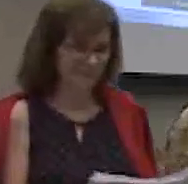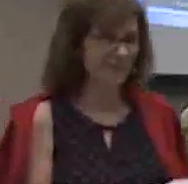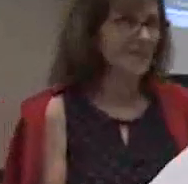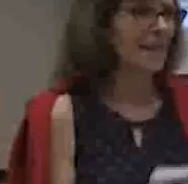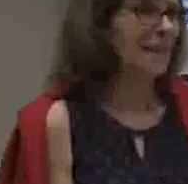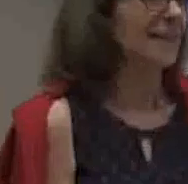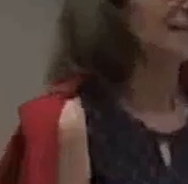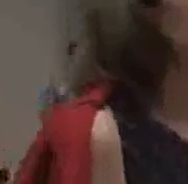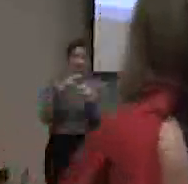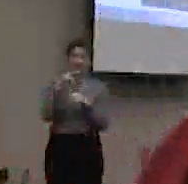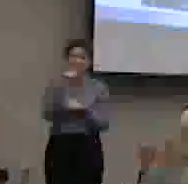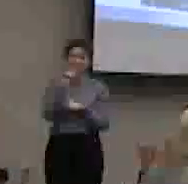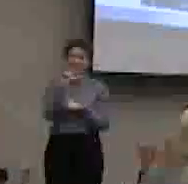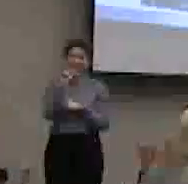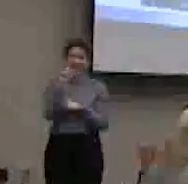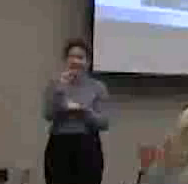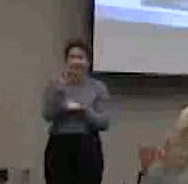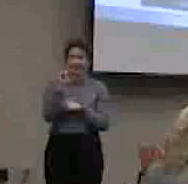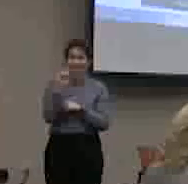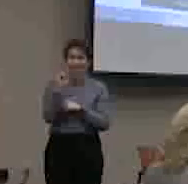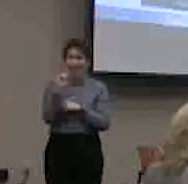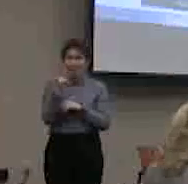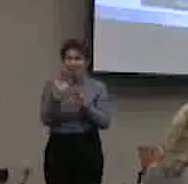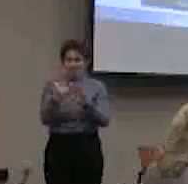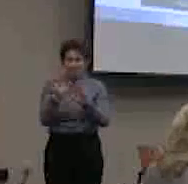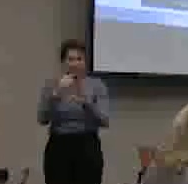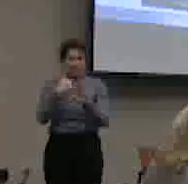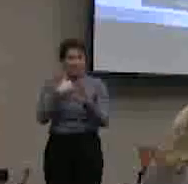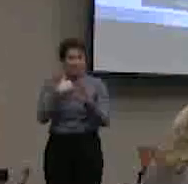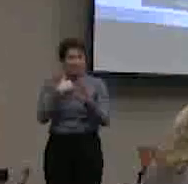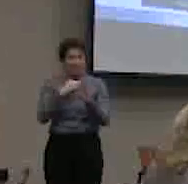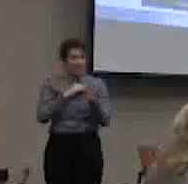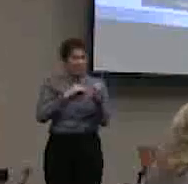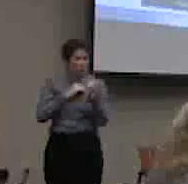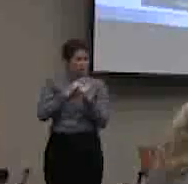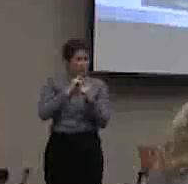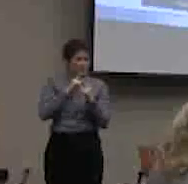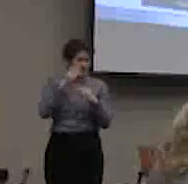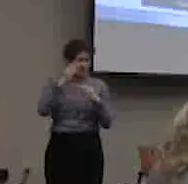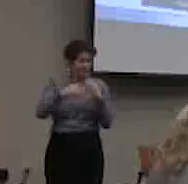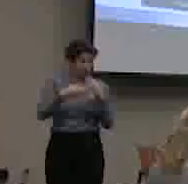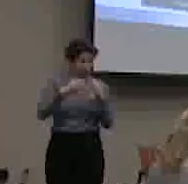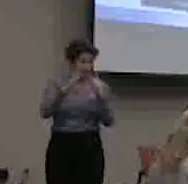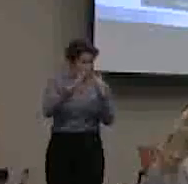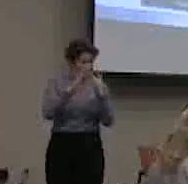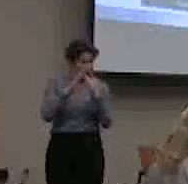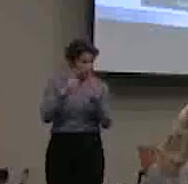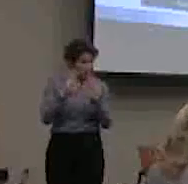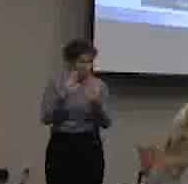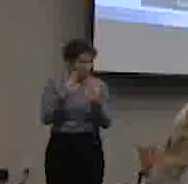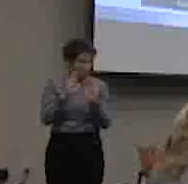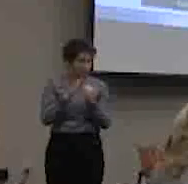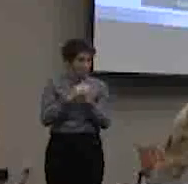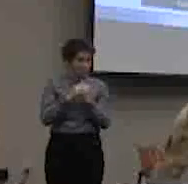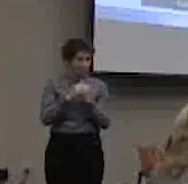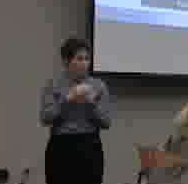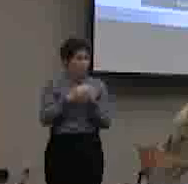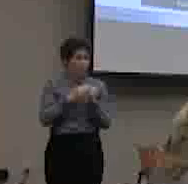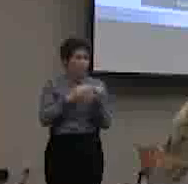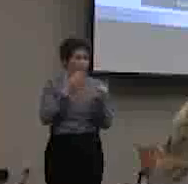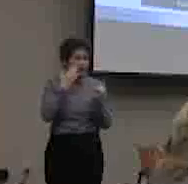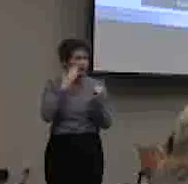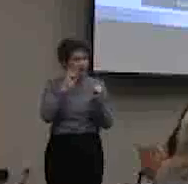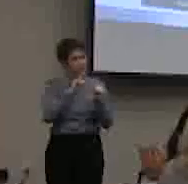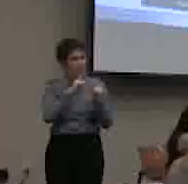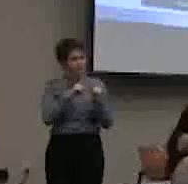Shreveport. Mine was this is the completion of the networks. It's the fulfillment. That's a good way to say and it. It's a full